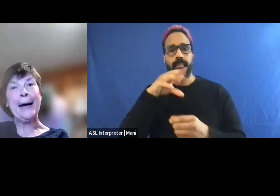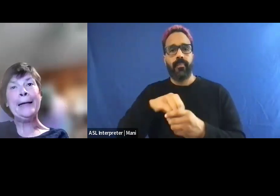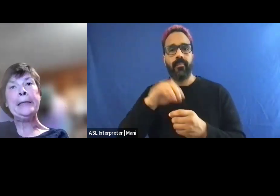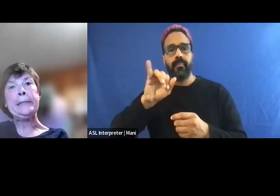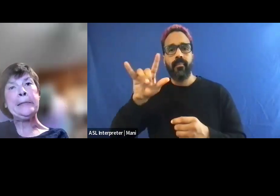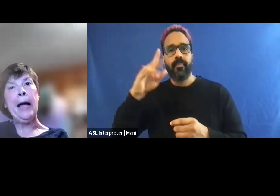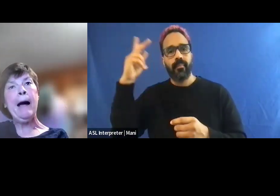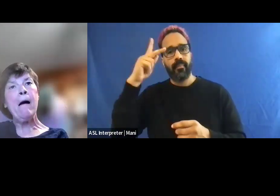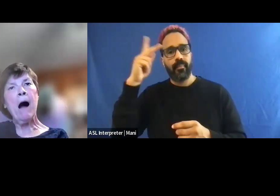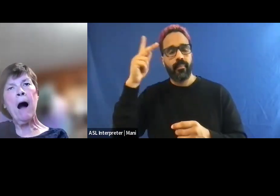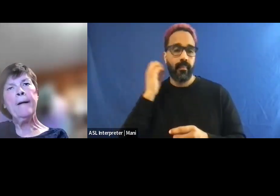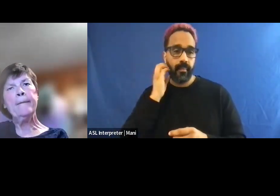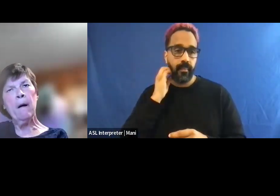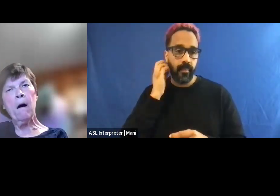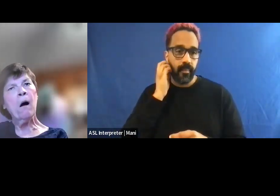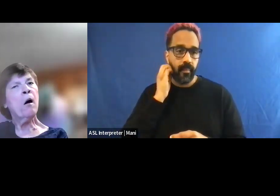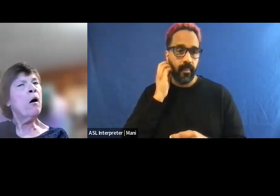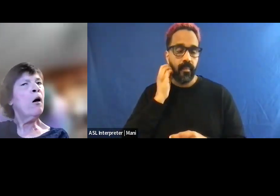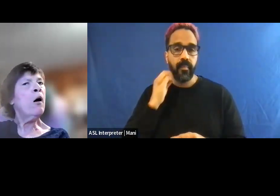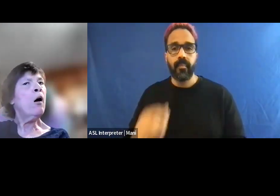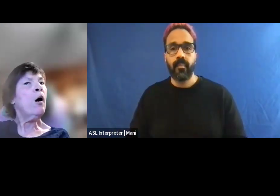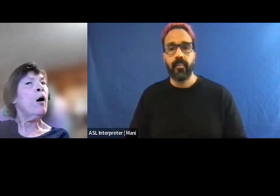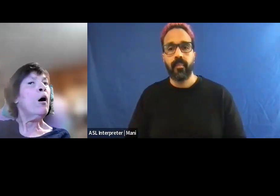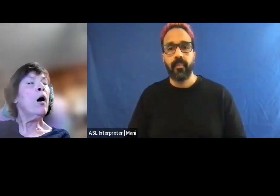Like Paula said, also,